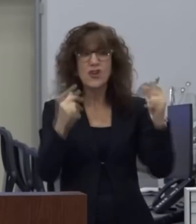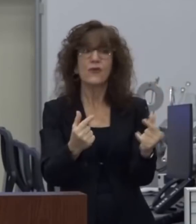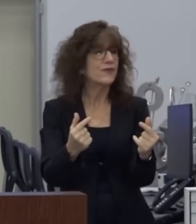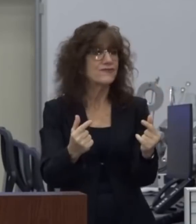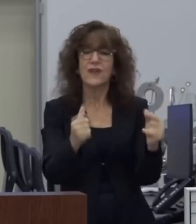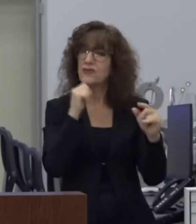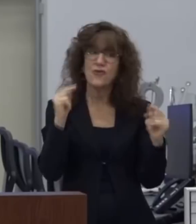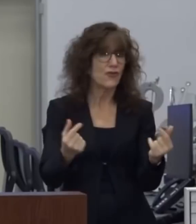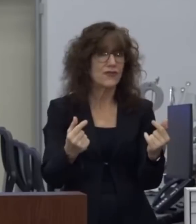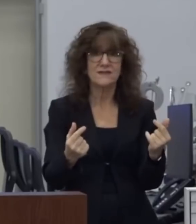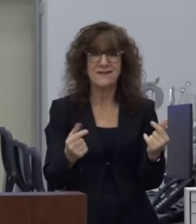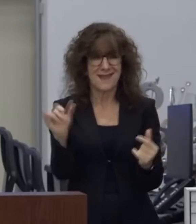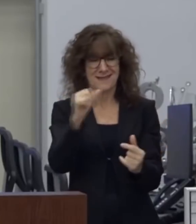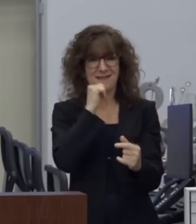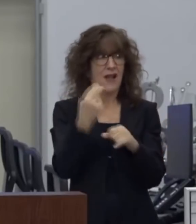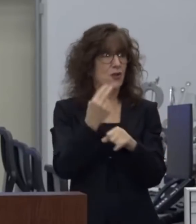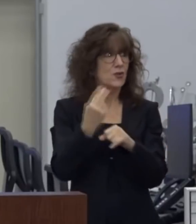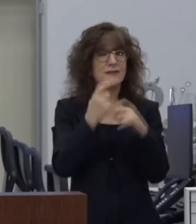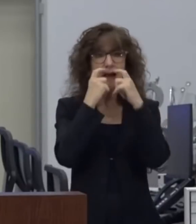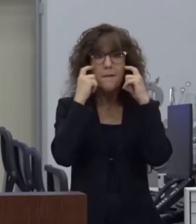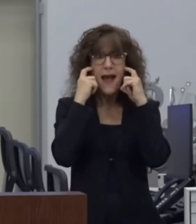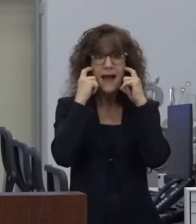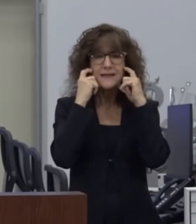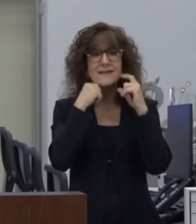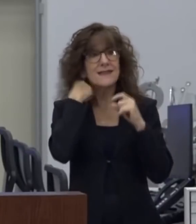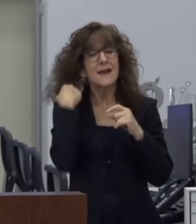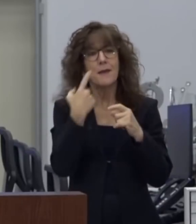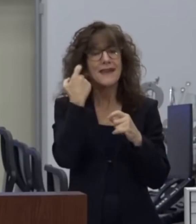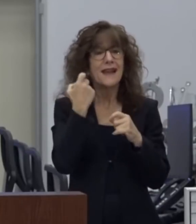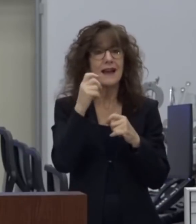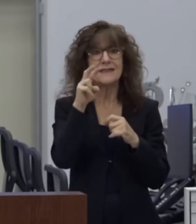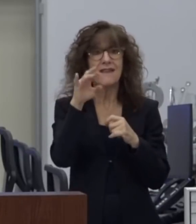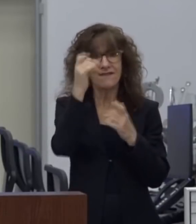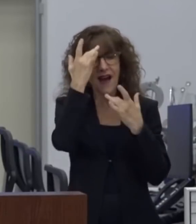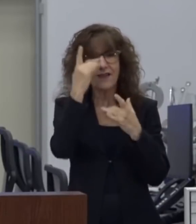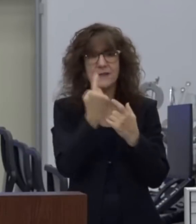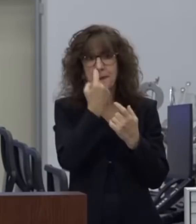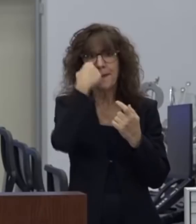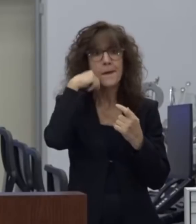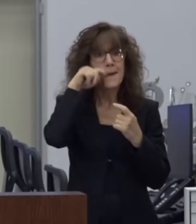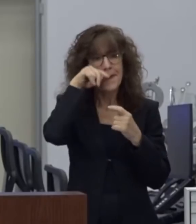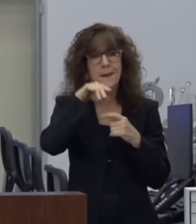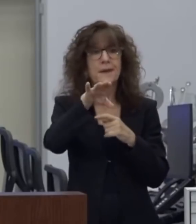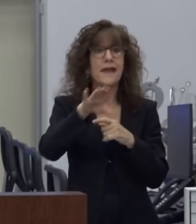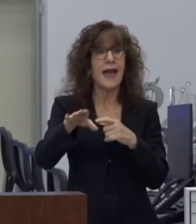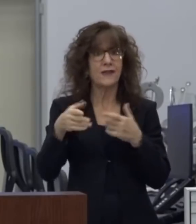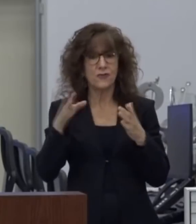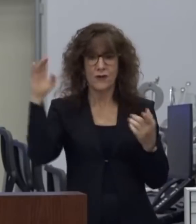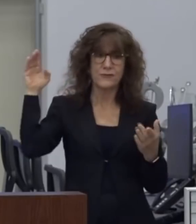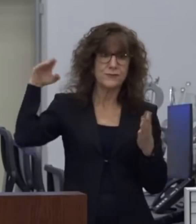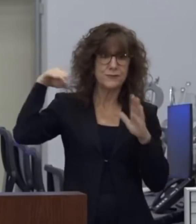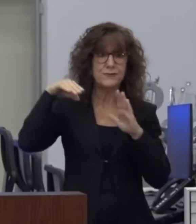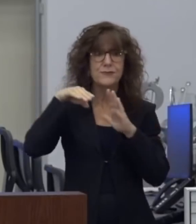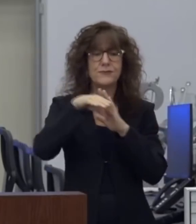in effect, not wearing a mask, because the virus spreads through the nose. To get our numbers back down and to flatten this curve, it